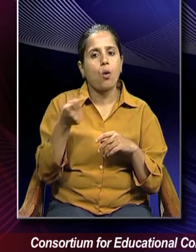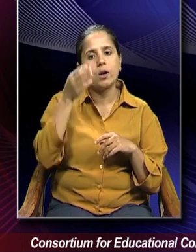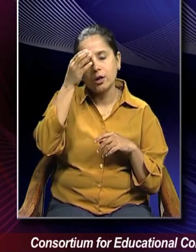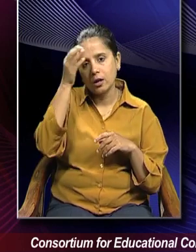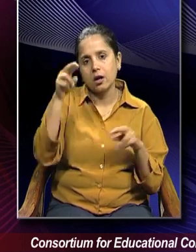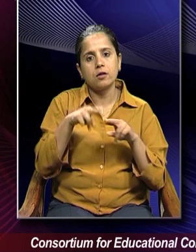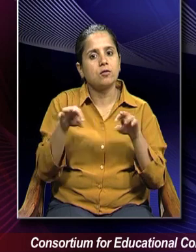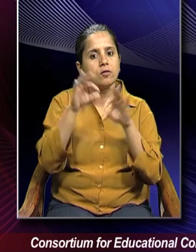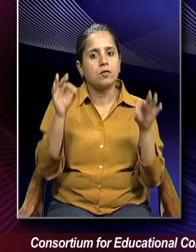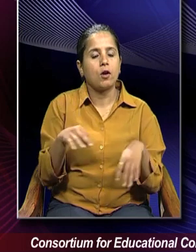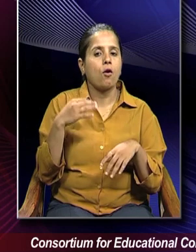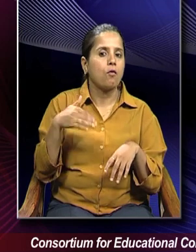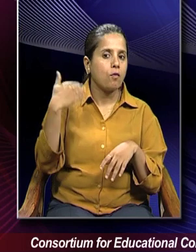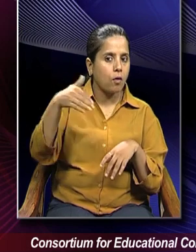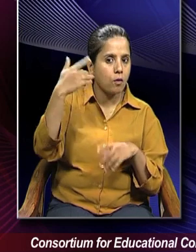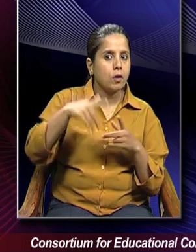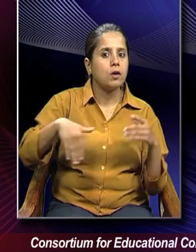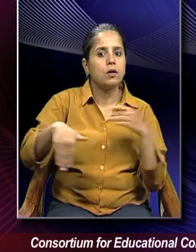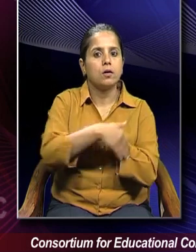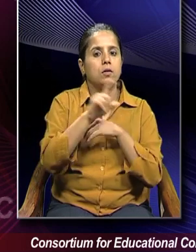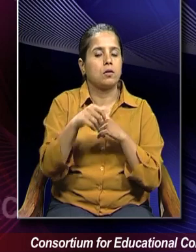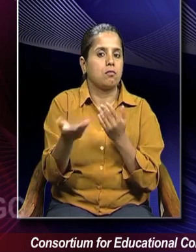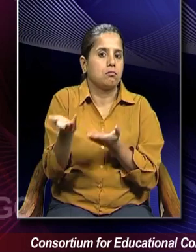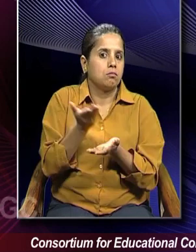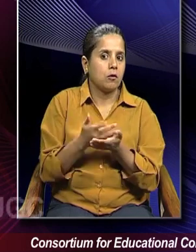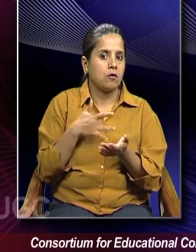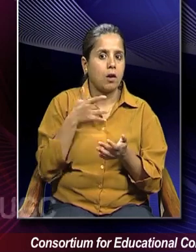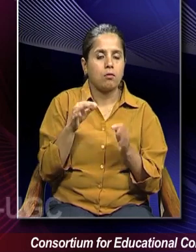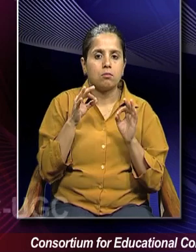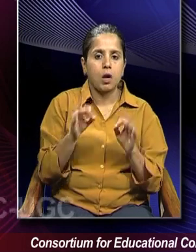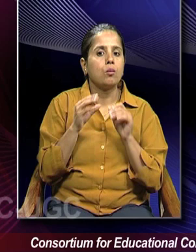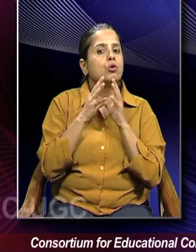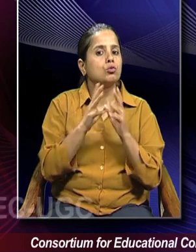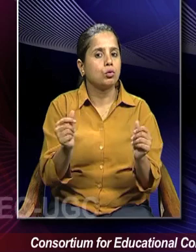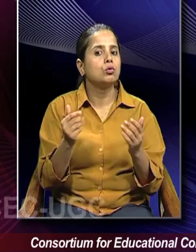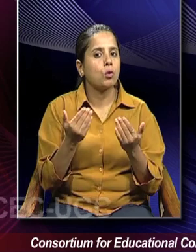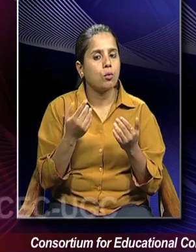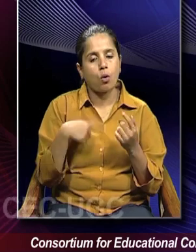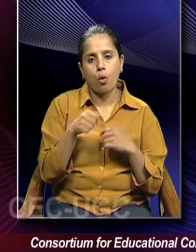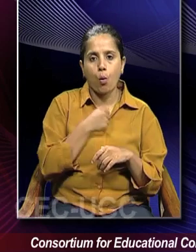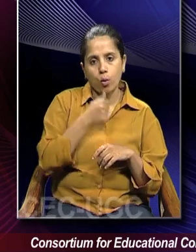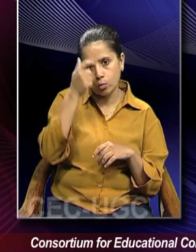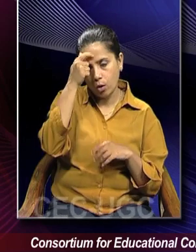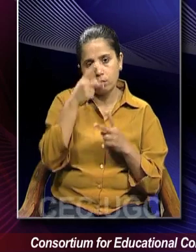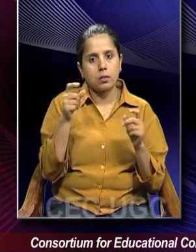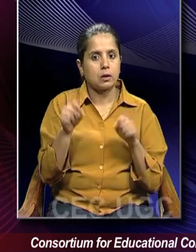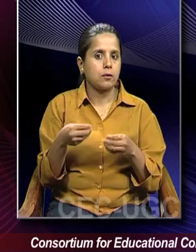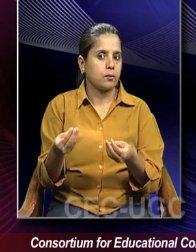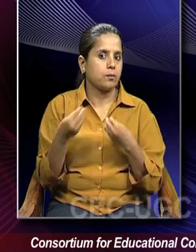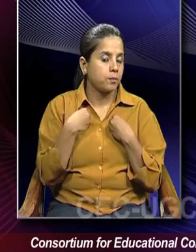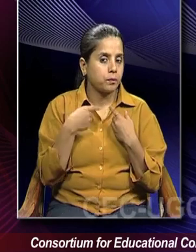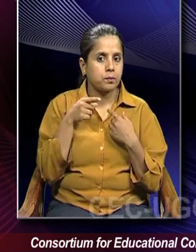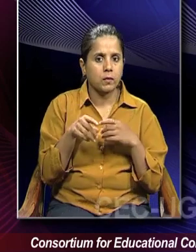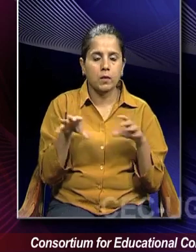of forward engineering which can offer a proper solution to all our problems, because it is